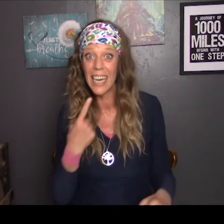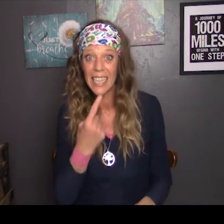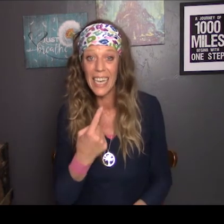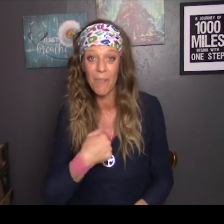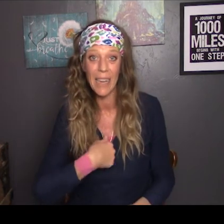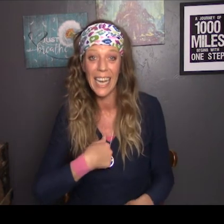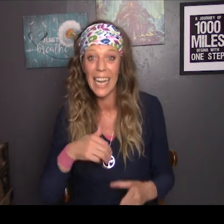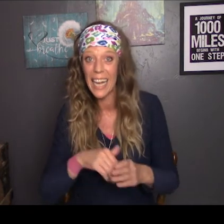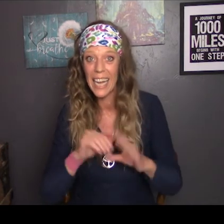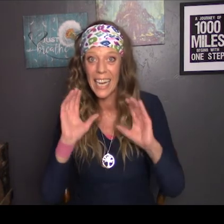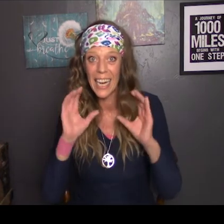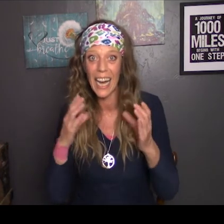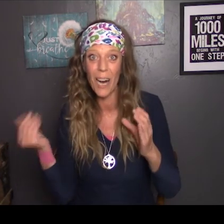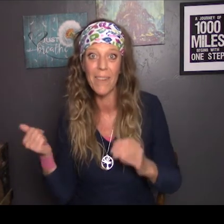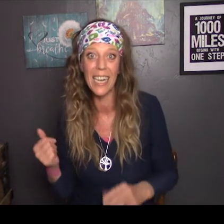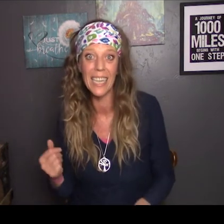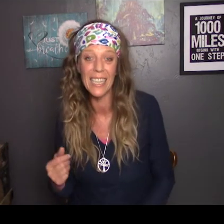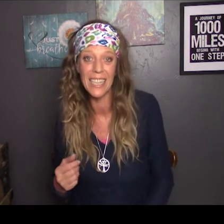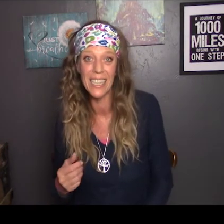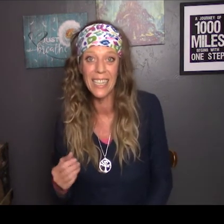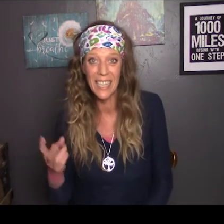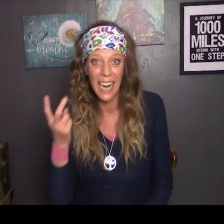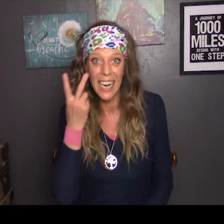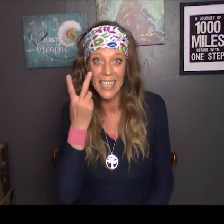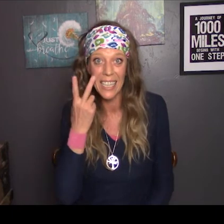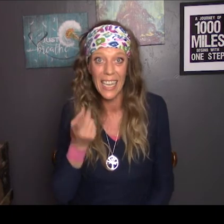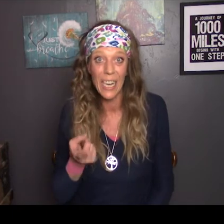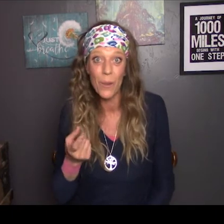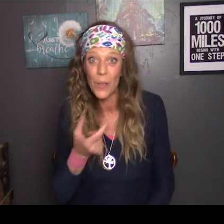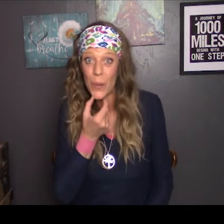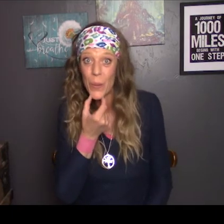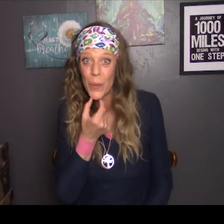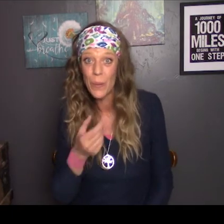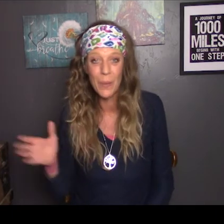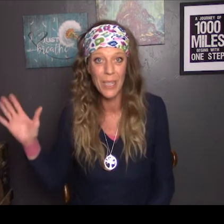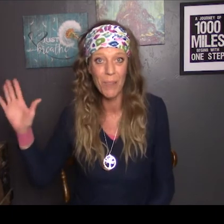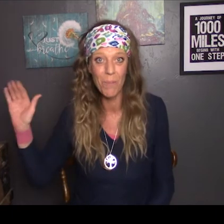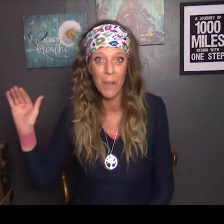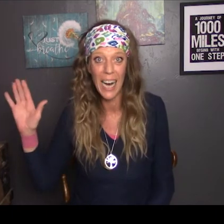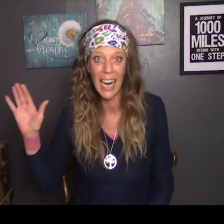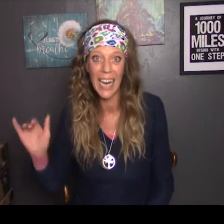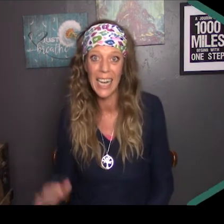Tell me in comments. See you soon. Bye.